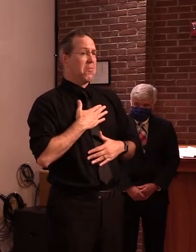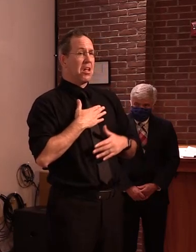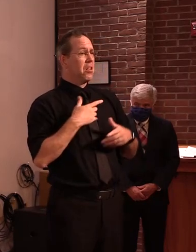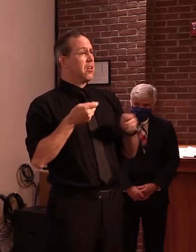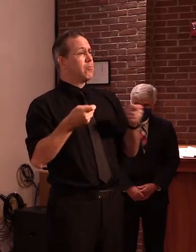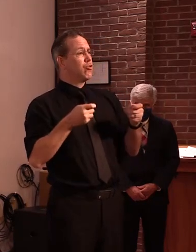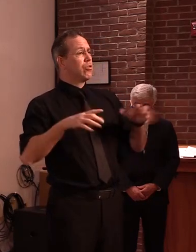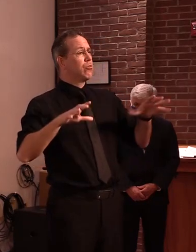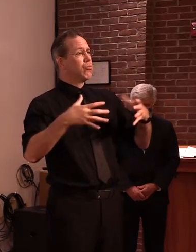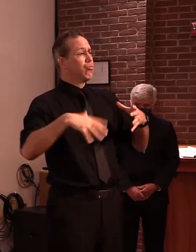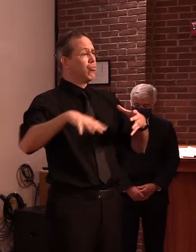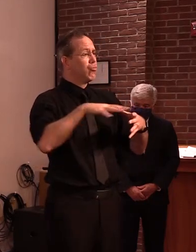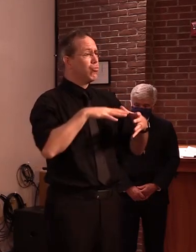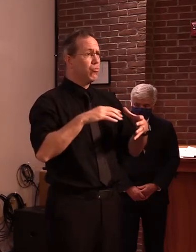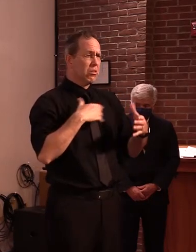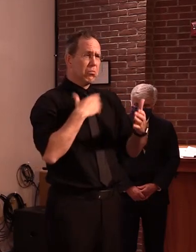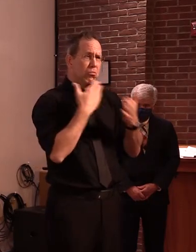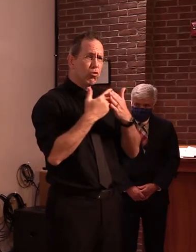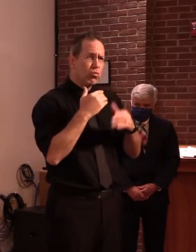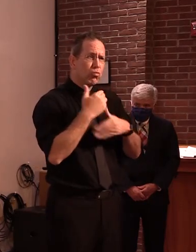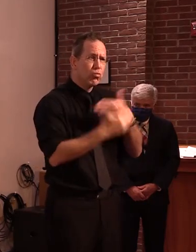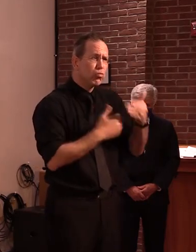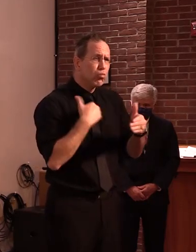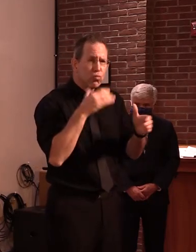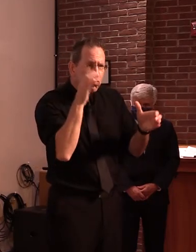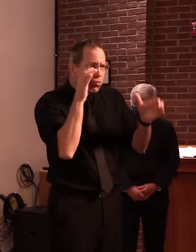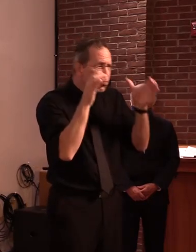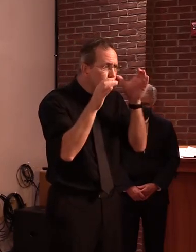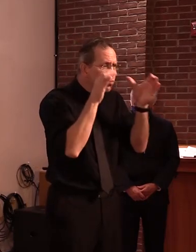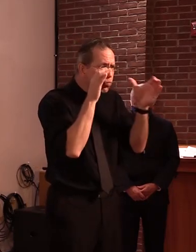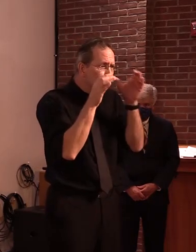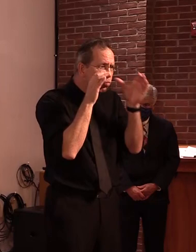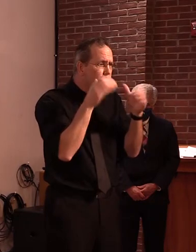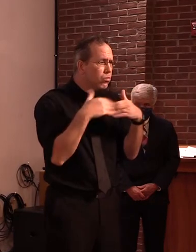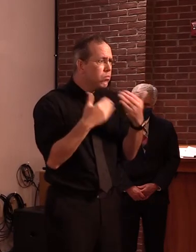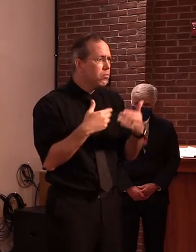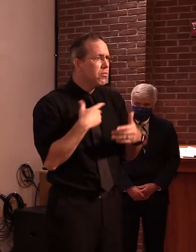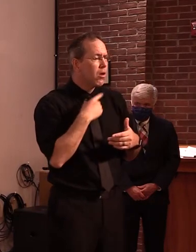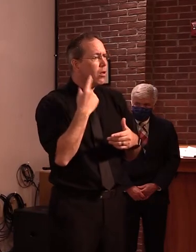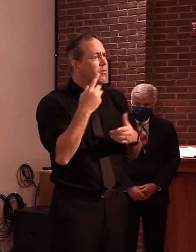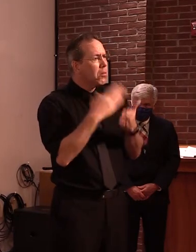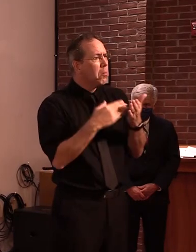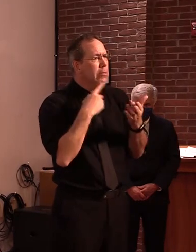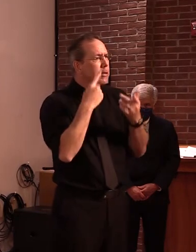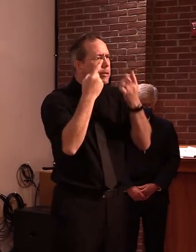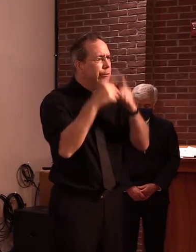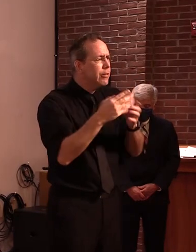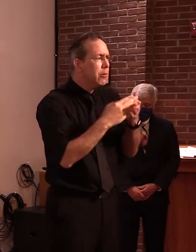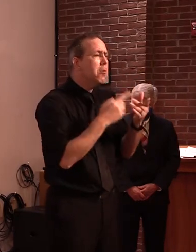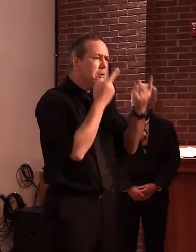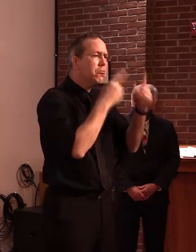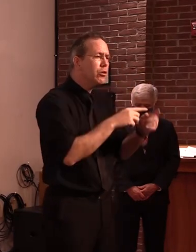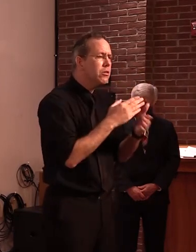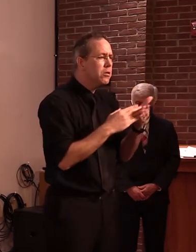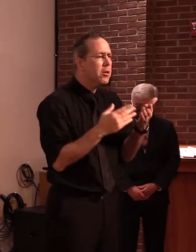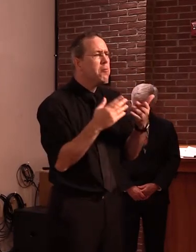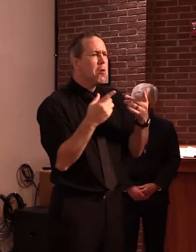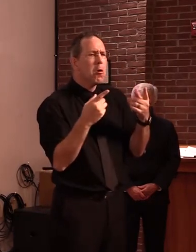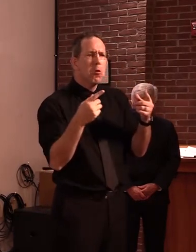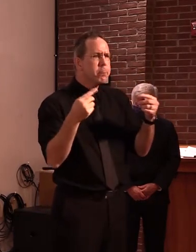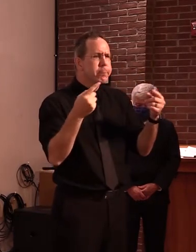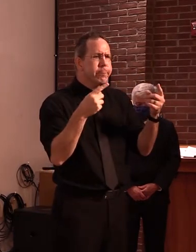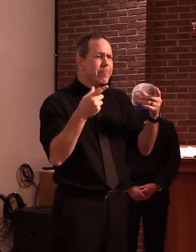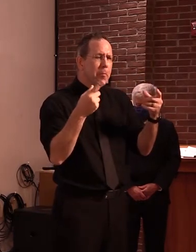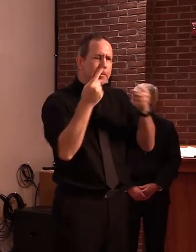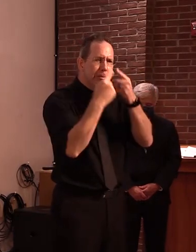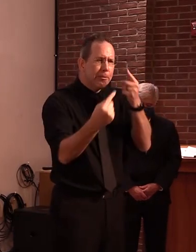listening to one another, having some of the debates we have. But in the end, I think we come out together on